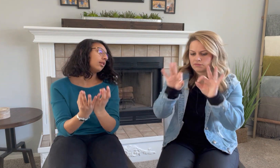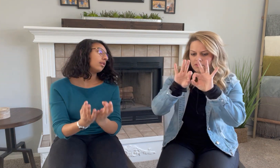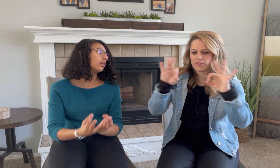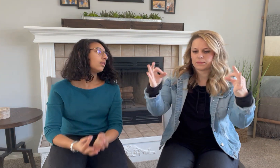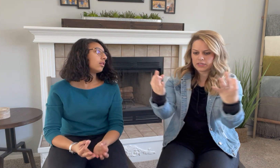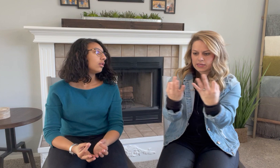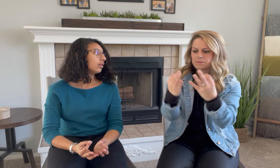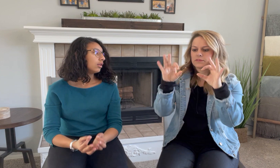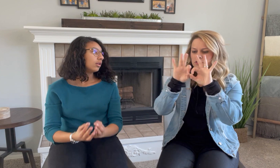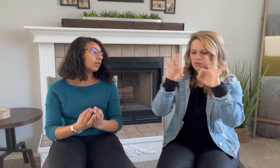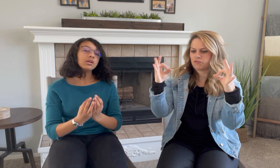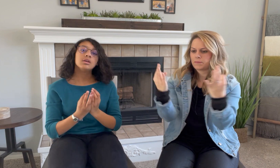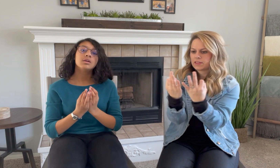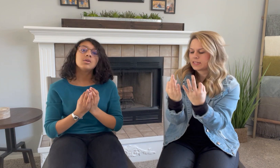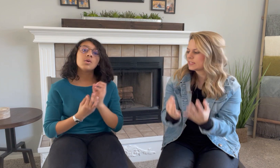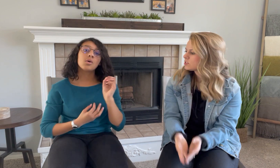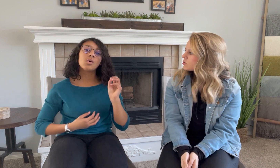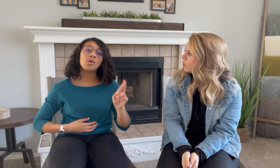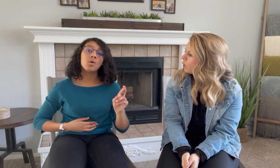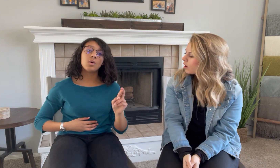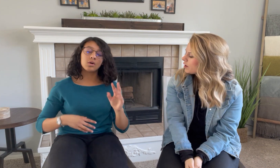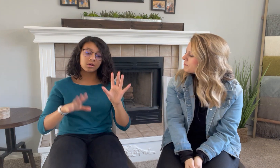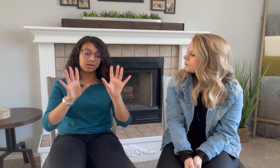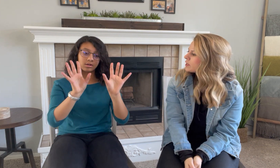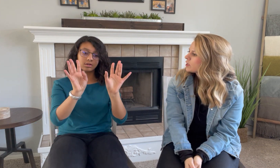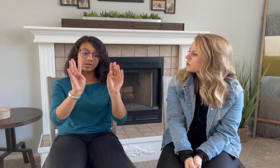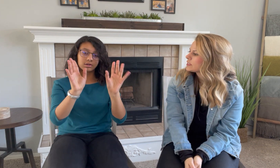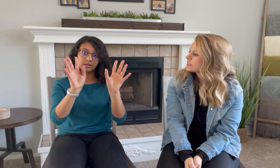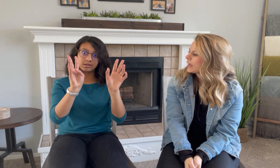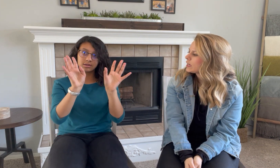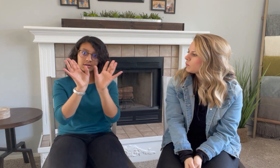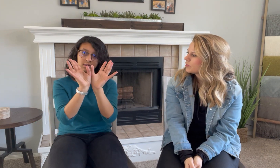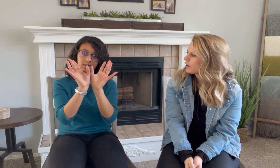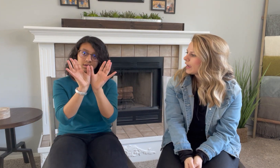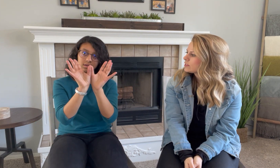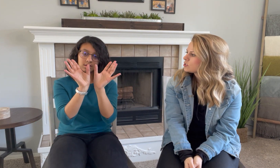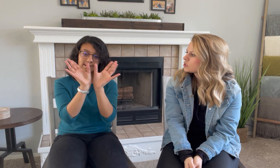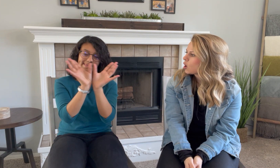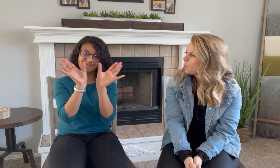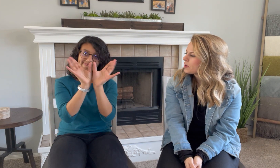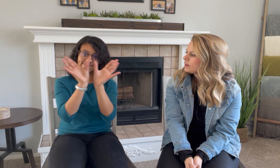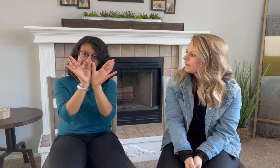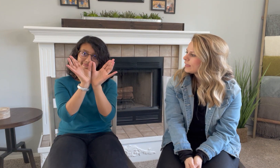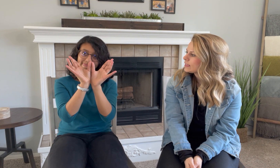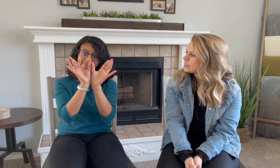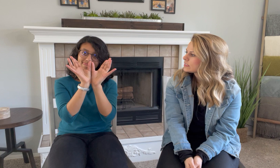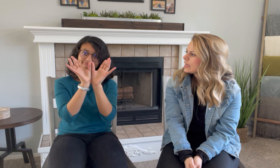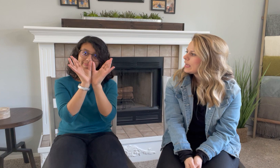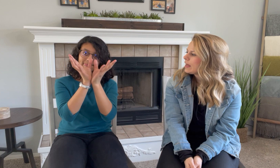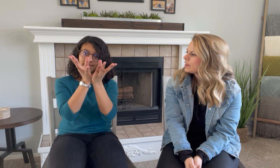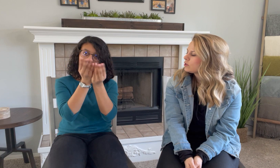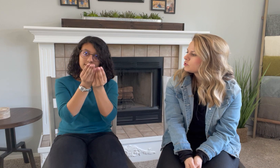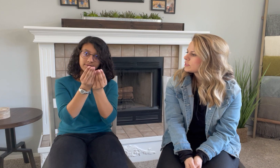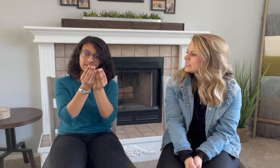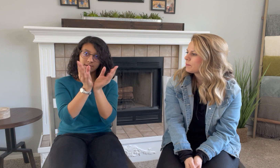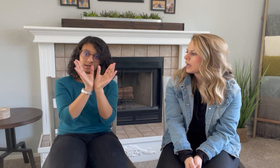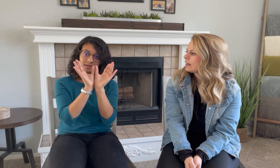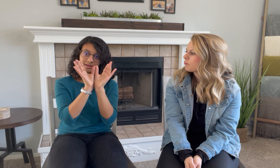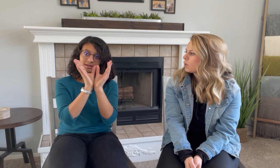the family. Yep, so family like this. Or you can sign it with your hands just open like this, and then you do the same kind of